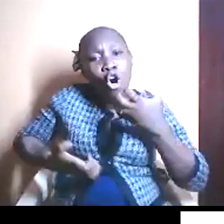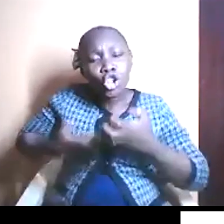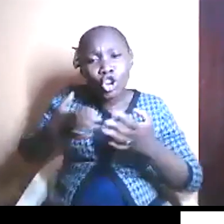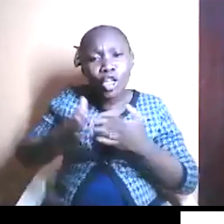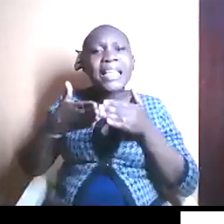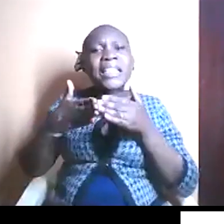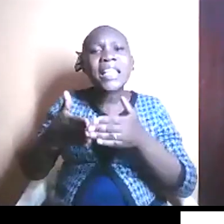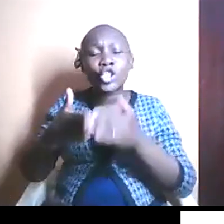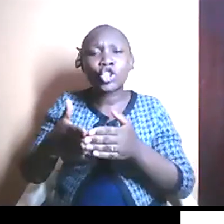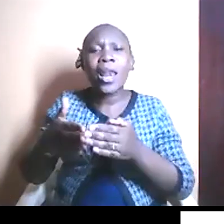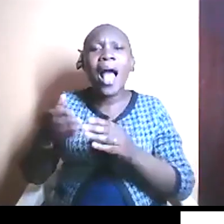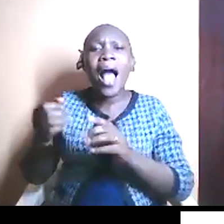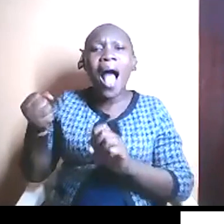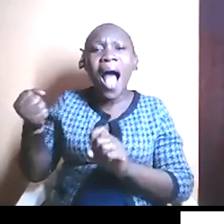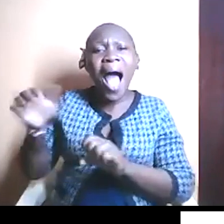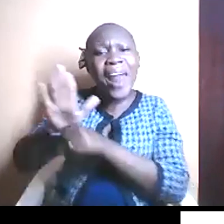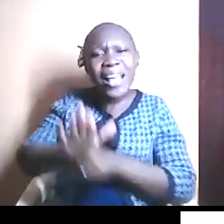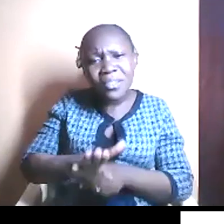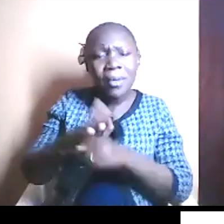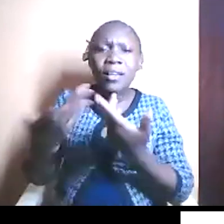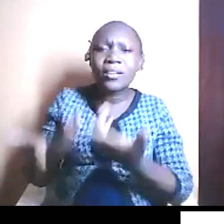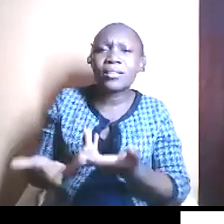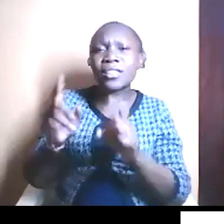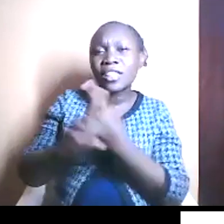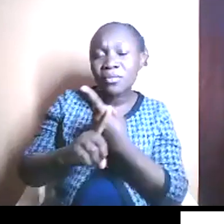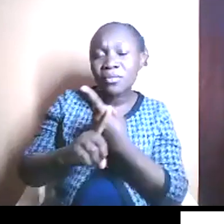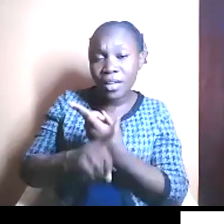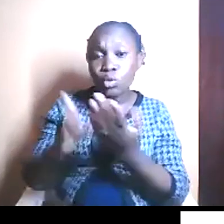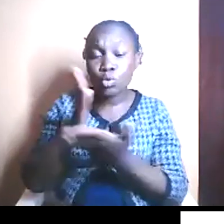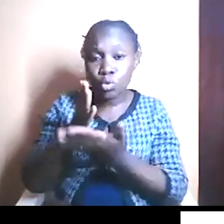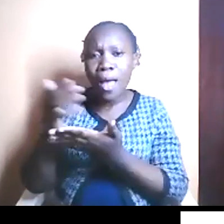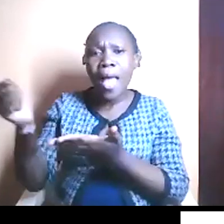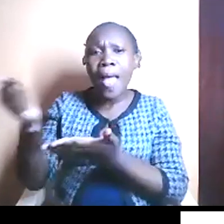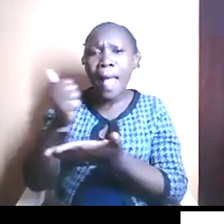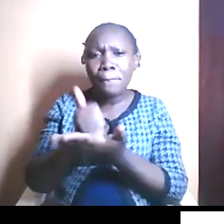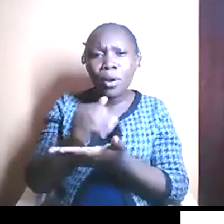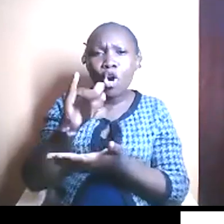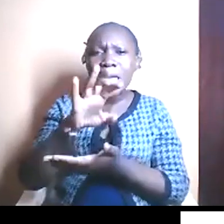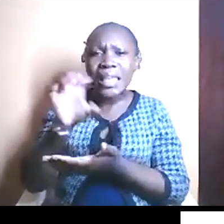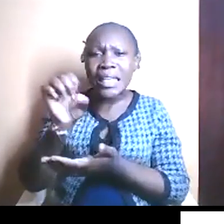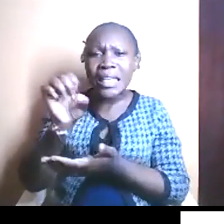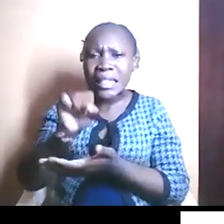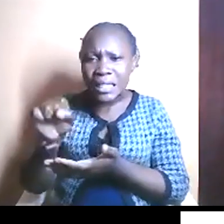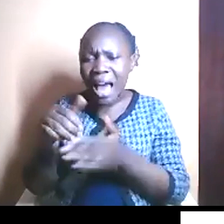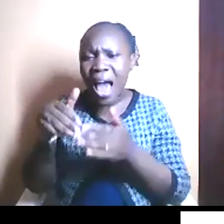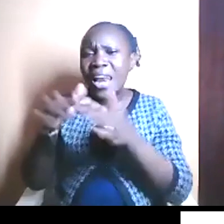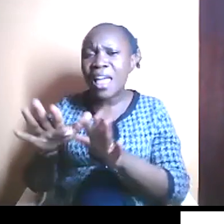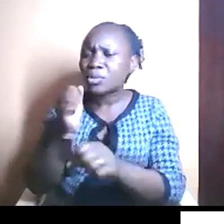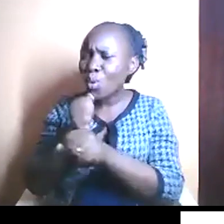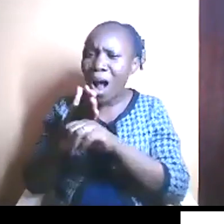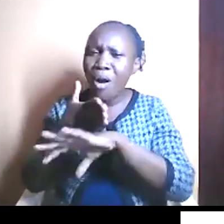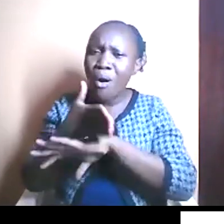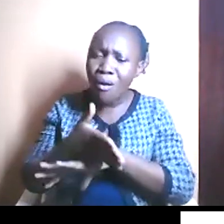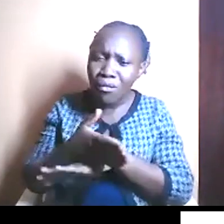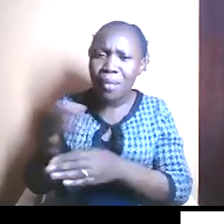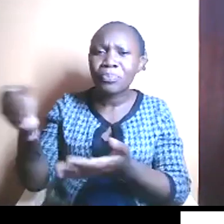do more with less resources. And employees are left overworked, underpaid, insecure, and out